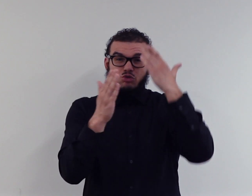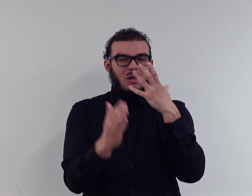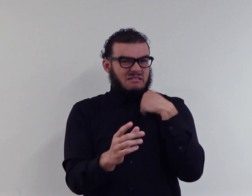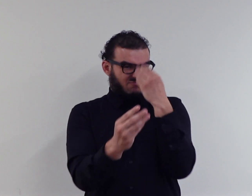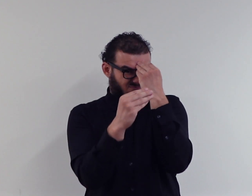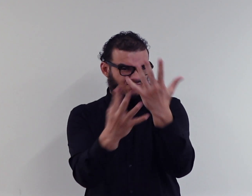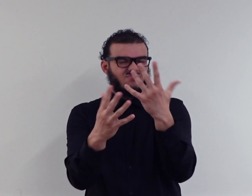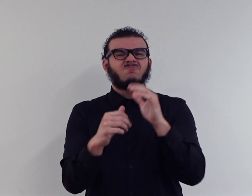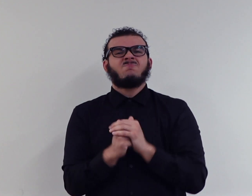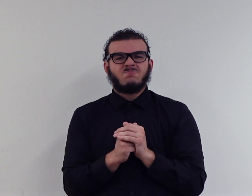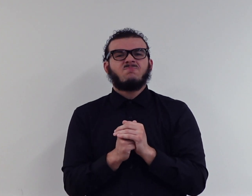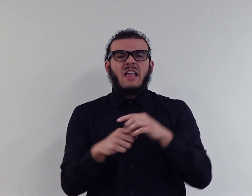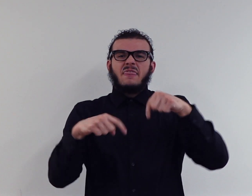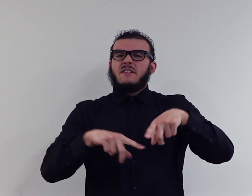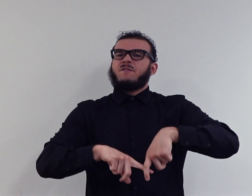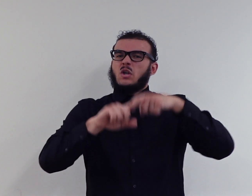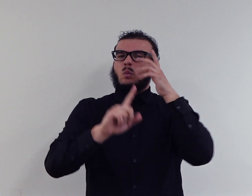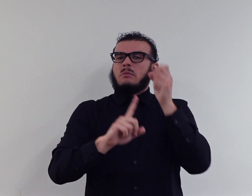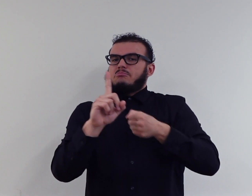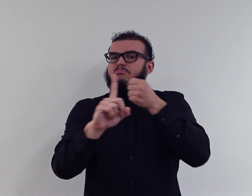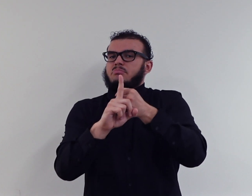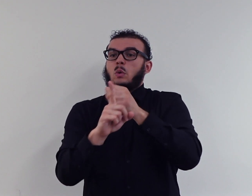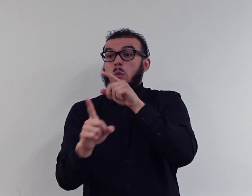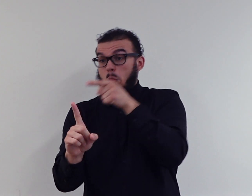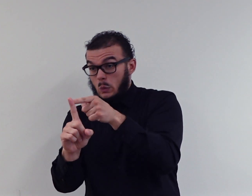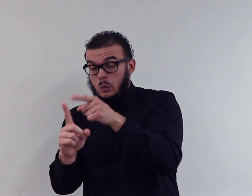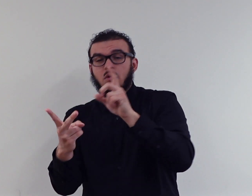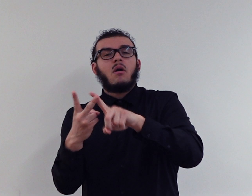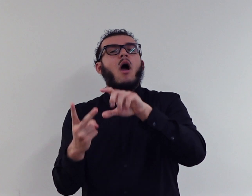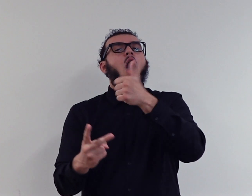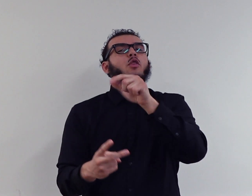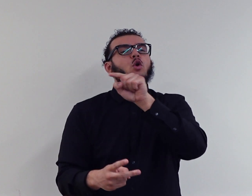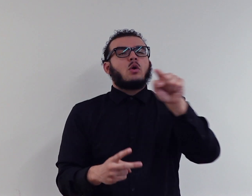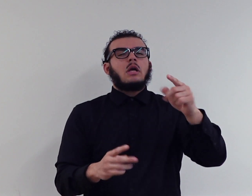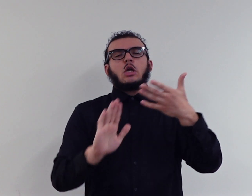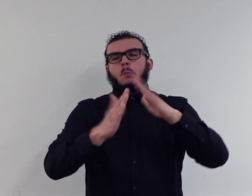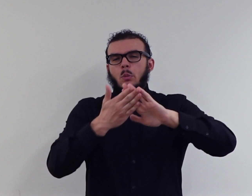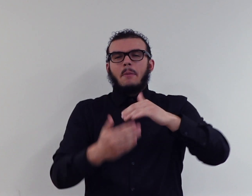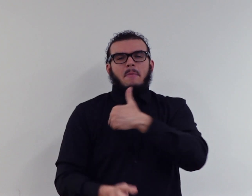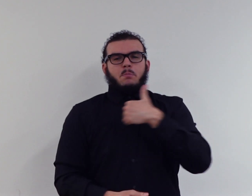know how this freeze would impact you and our community. Thank you.